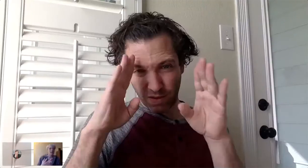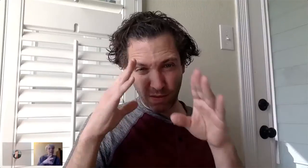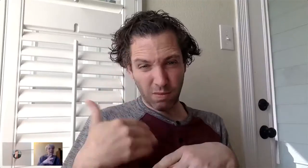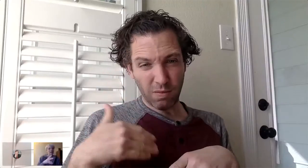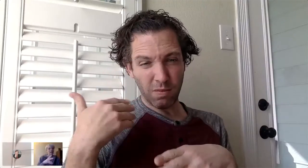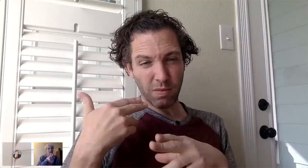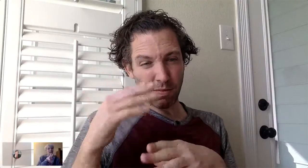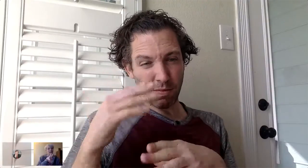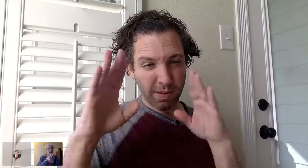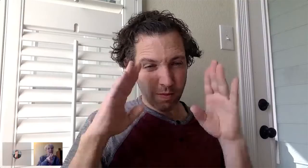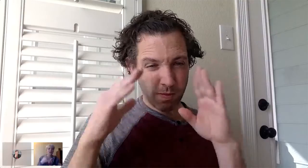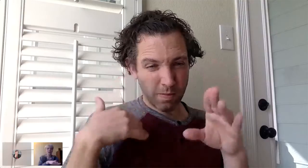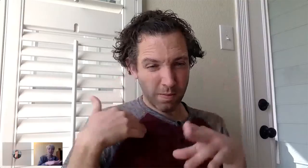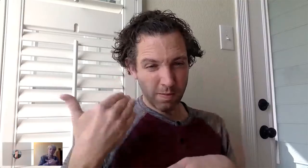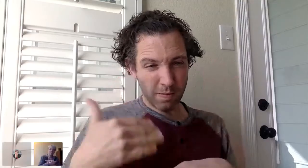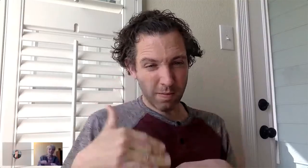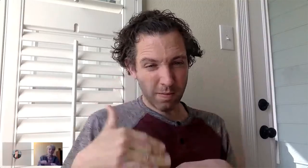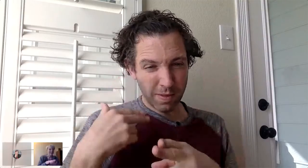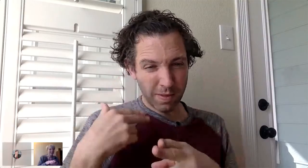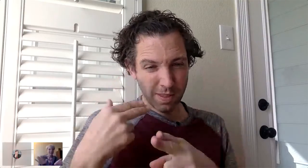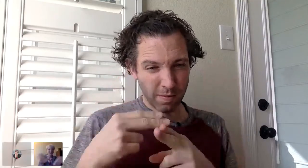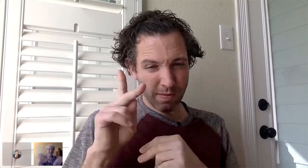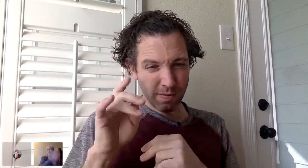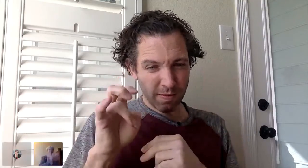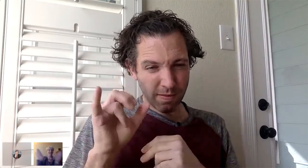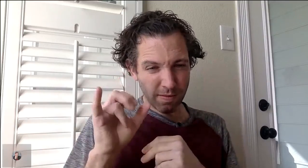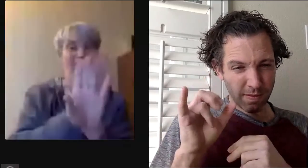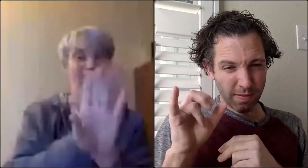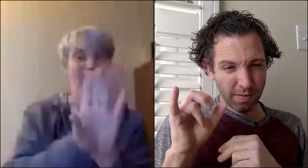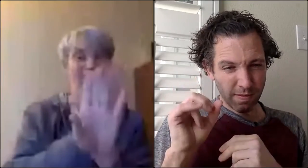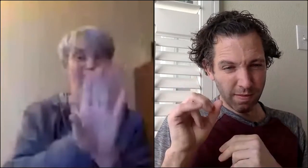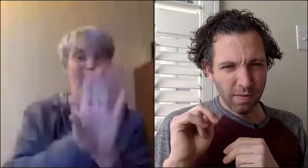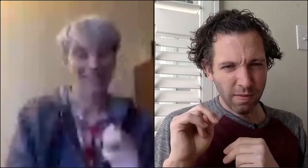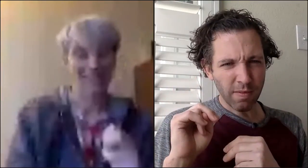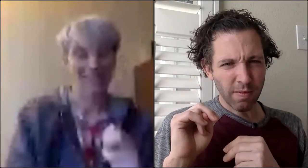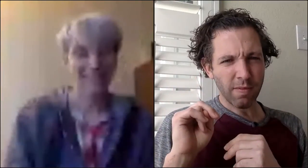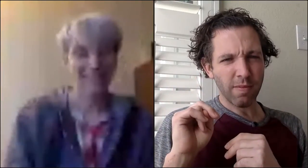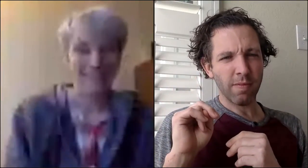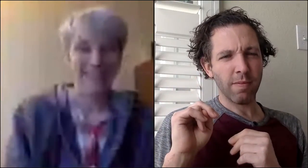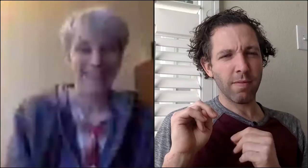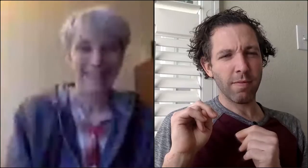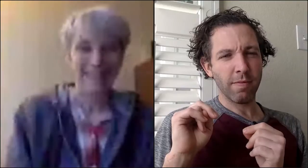Yeah, because it's simultaneous. Yeah, so I think that's why it would have to be the two of you.